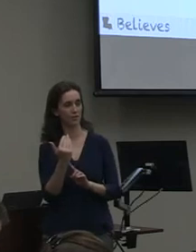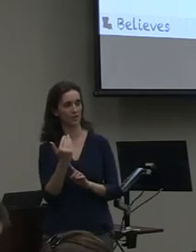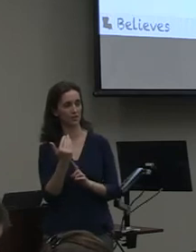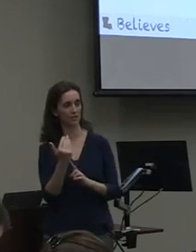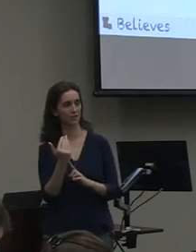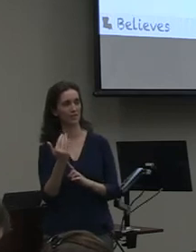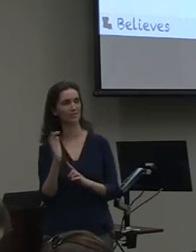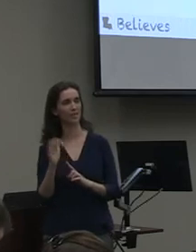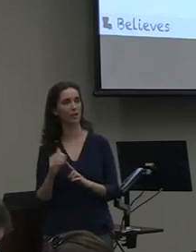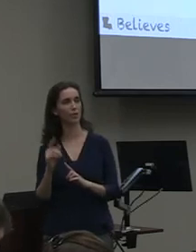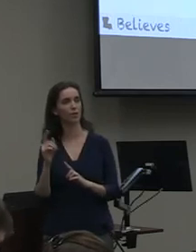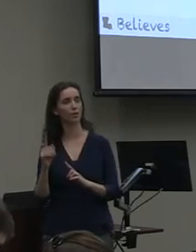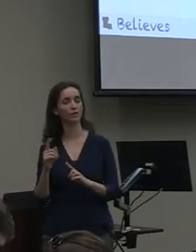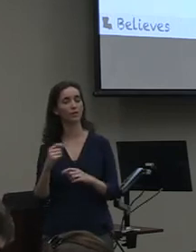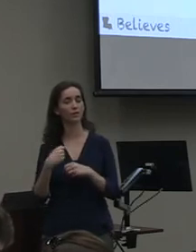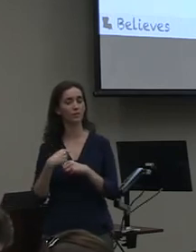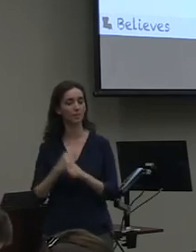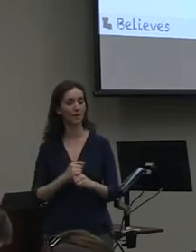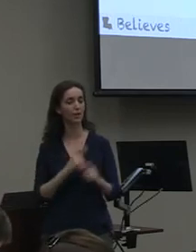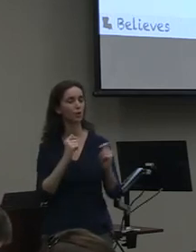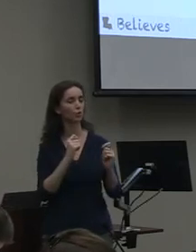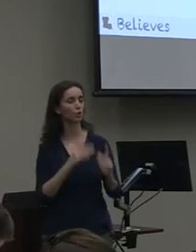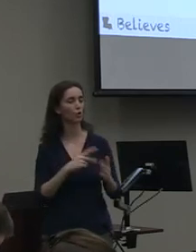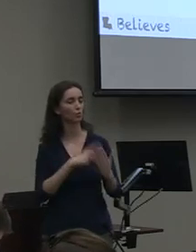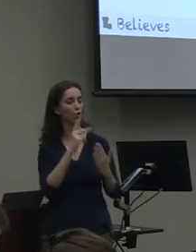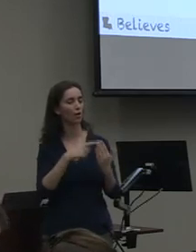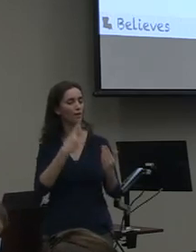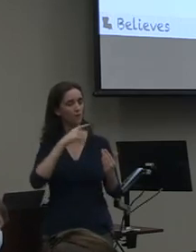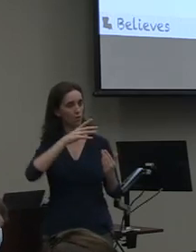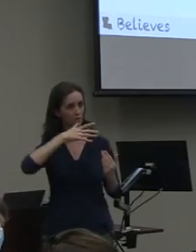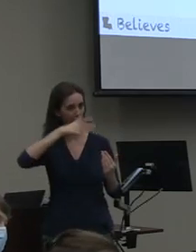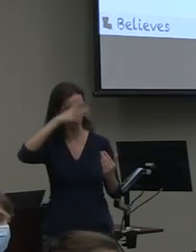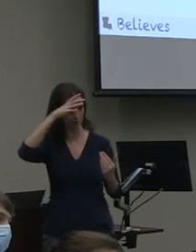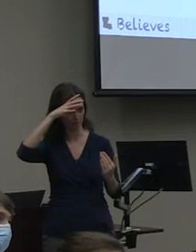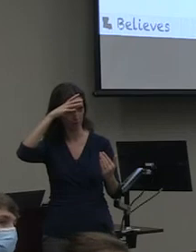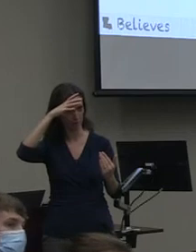that creates the tutoring program for parents to initiate